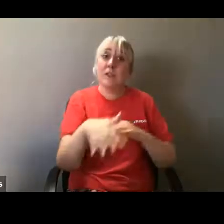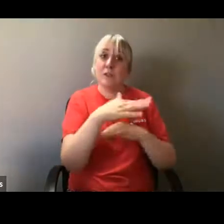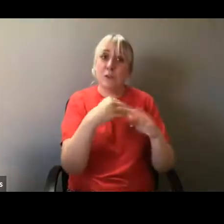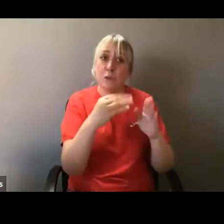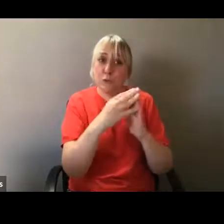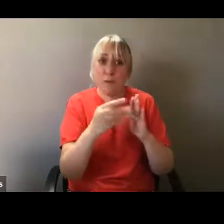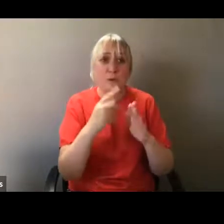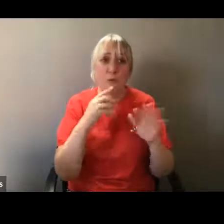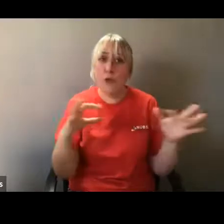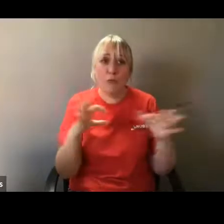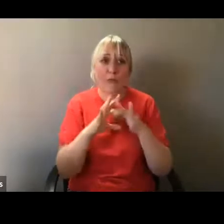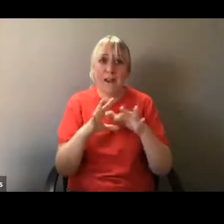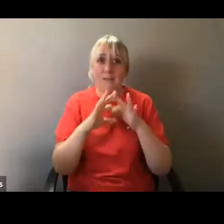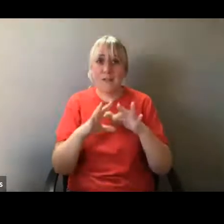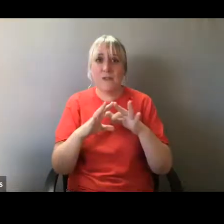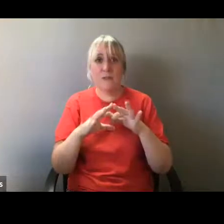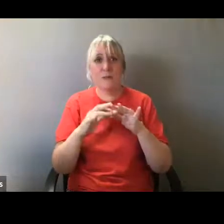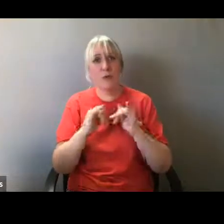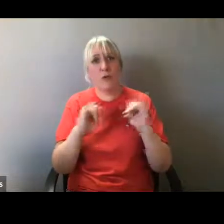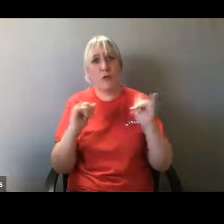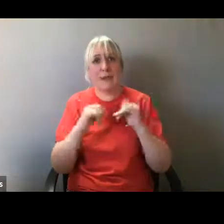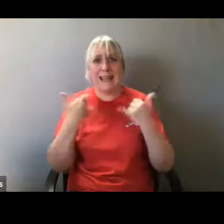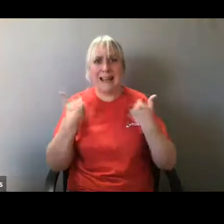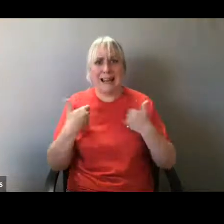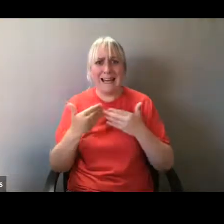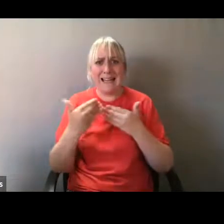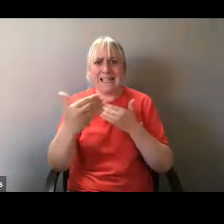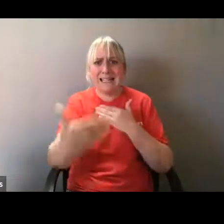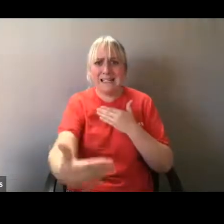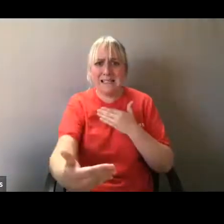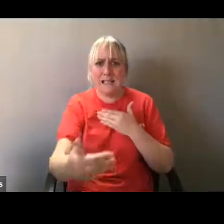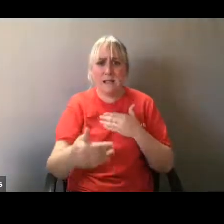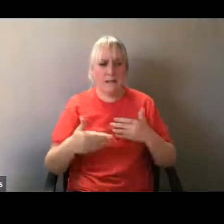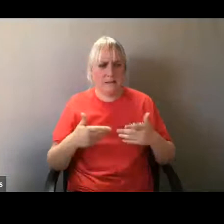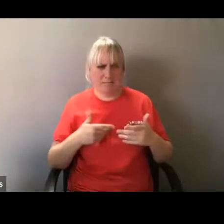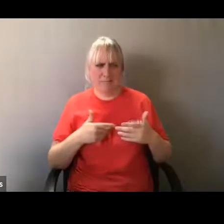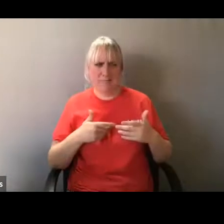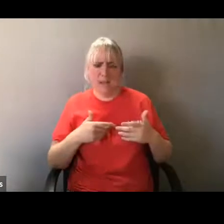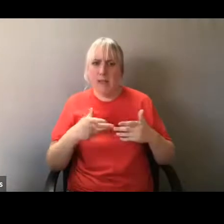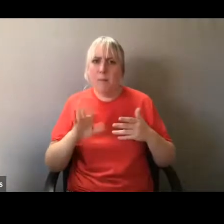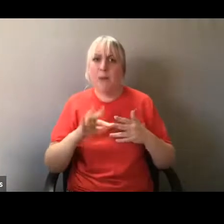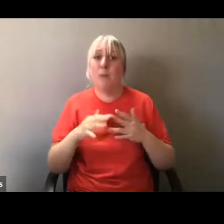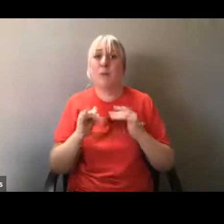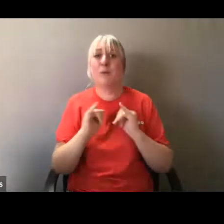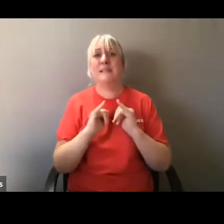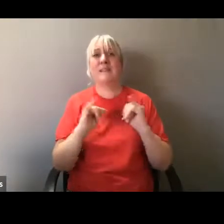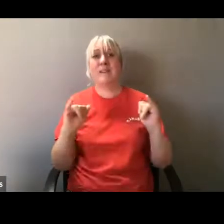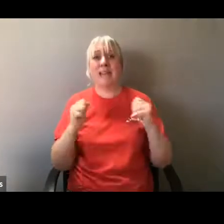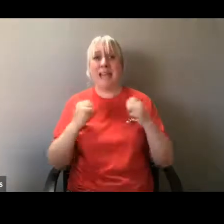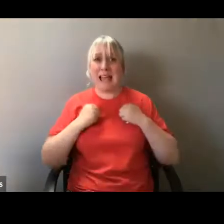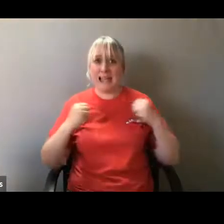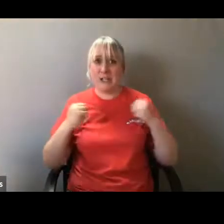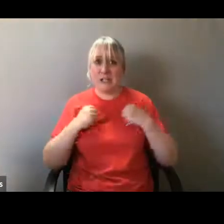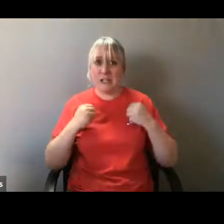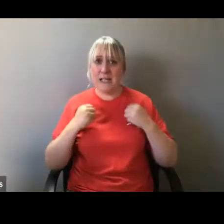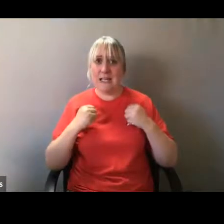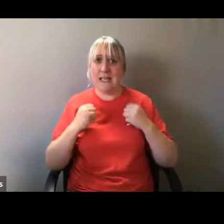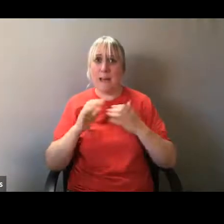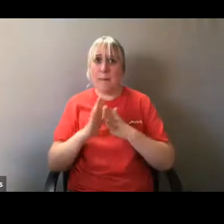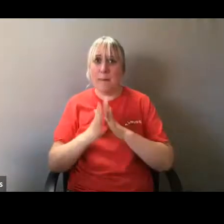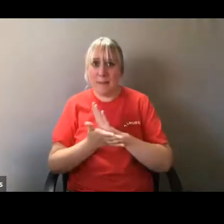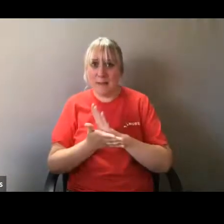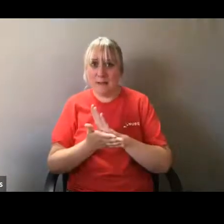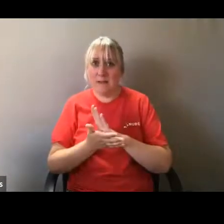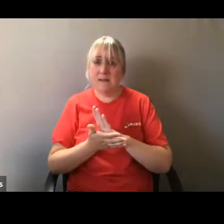chronic illness. For people with severe energy impairment, no amount of changing the external stuff, whether it's